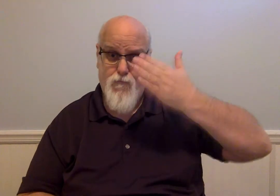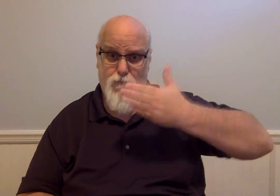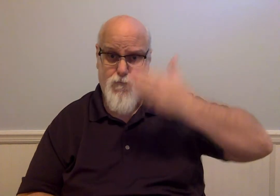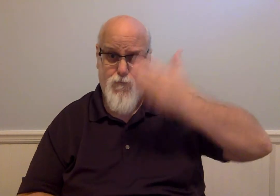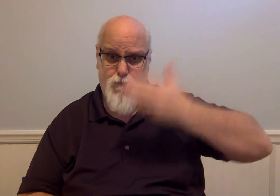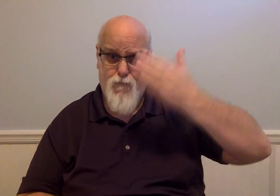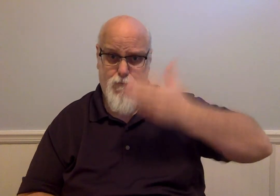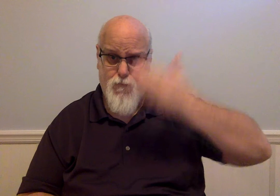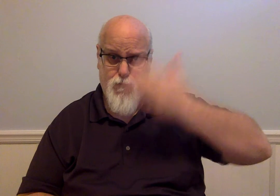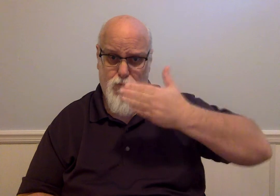The front